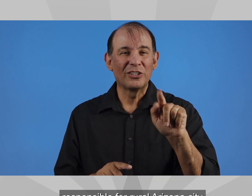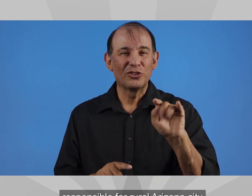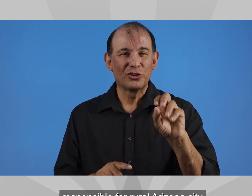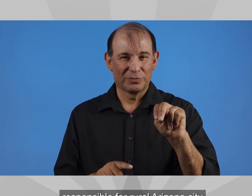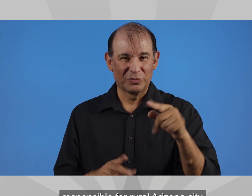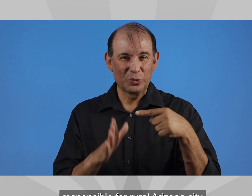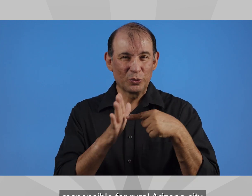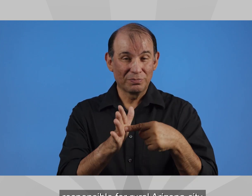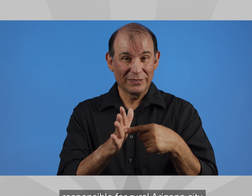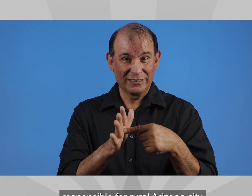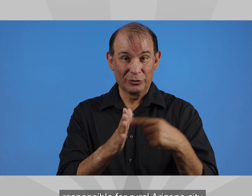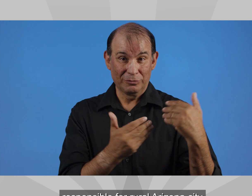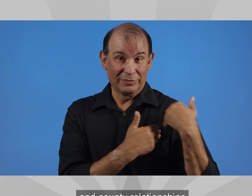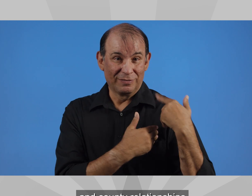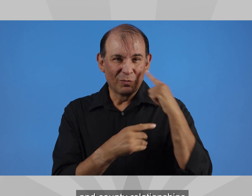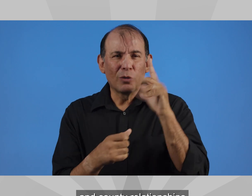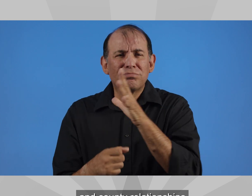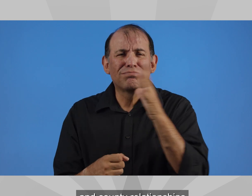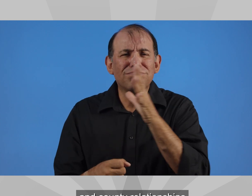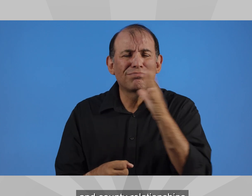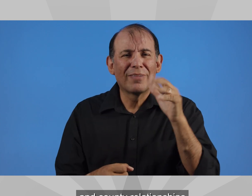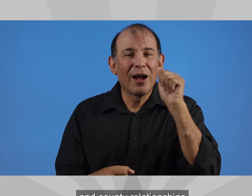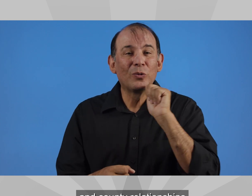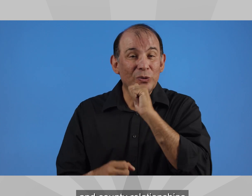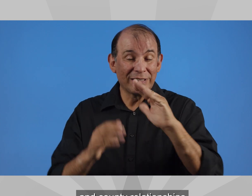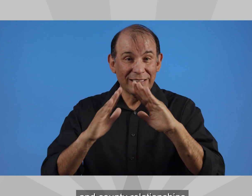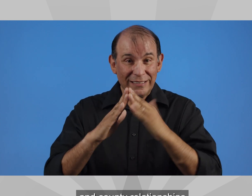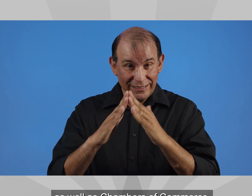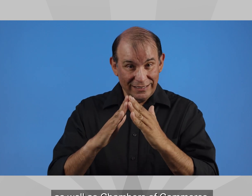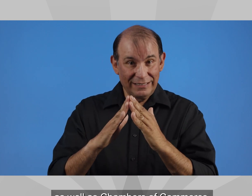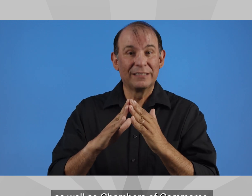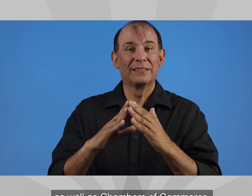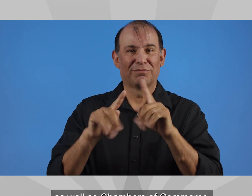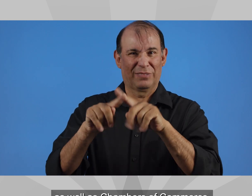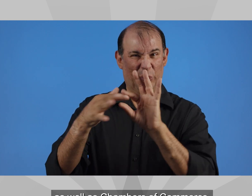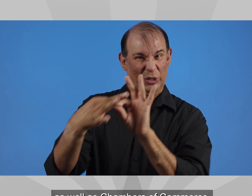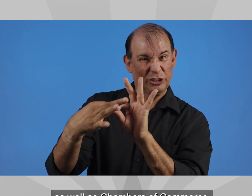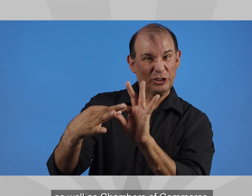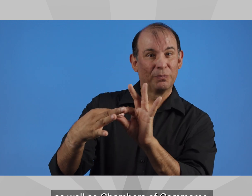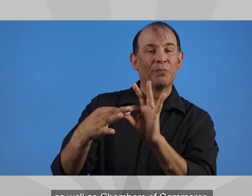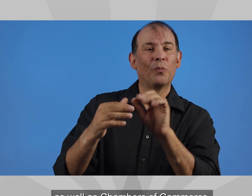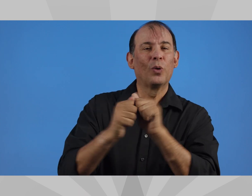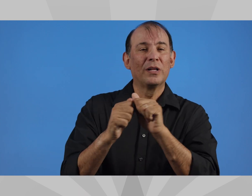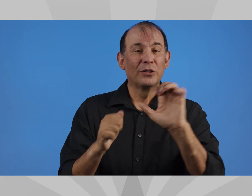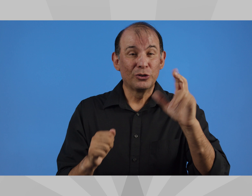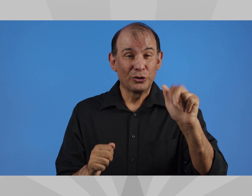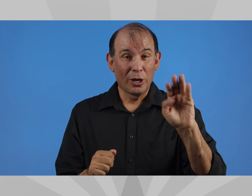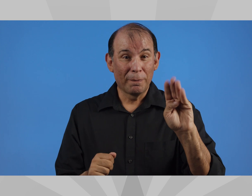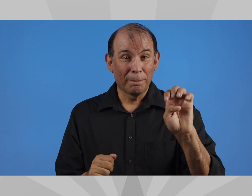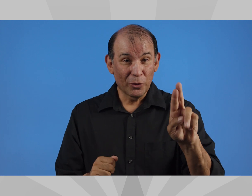responsible for rural Arizona city and county relationships, as well as chambers of commerce.